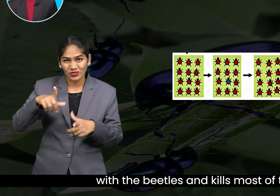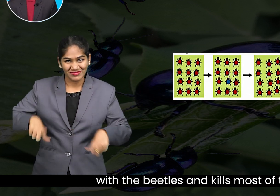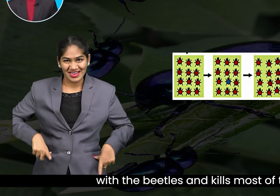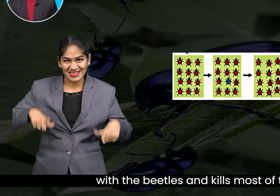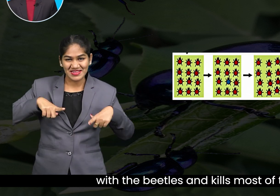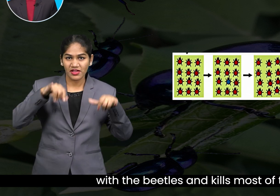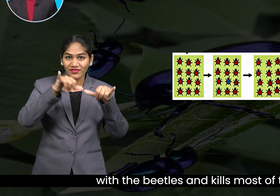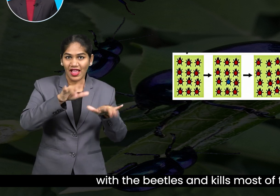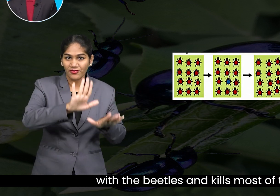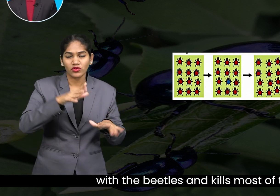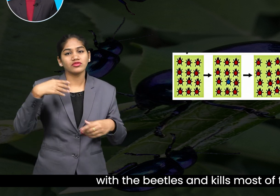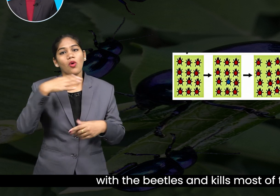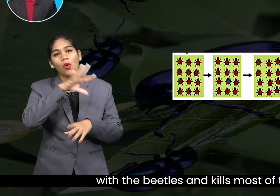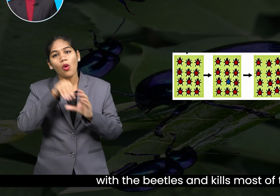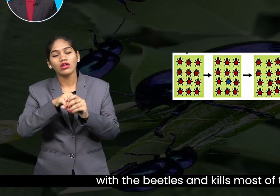beetles.